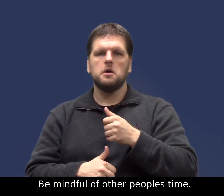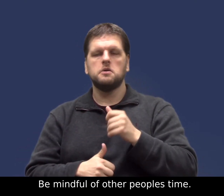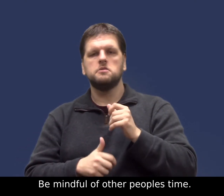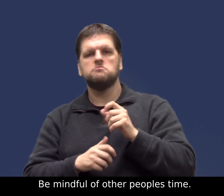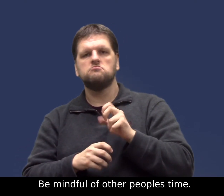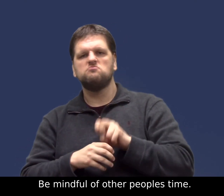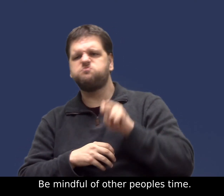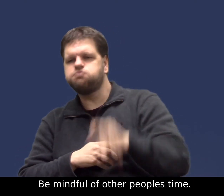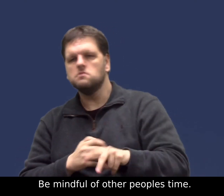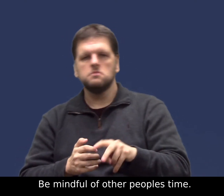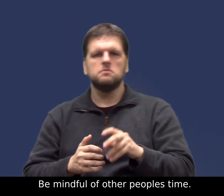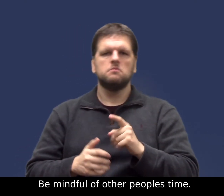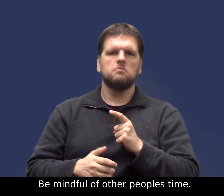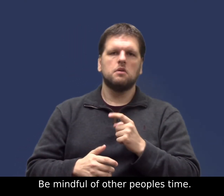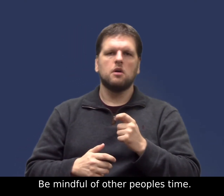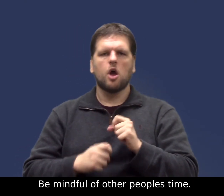Be mindful of other people's time.